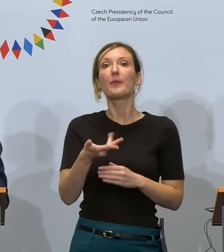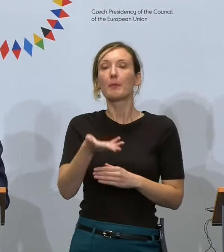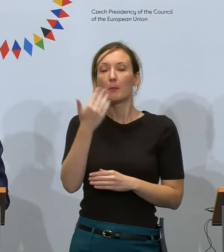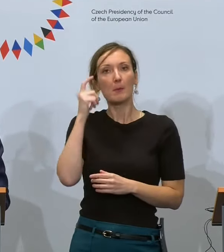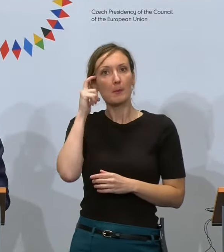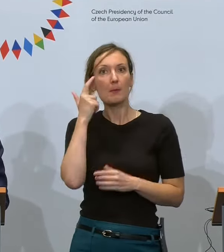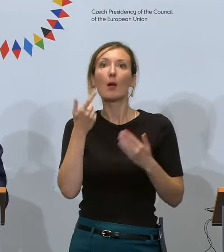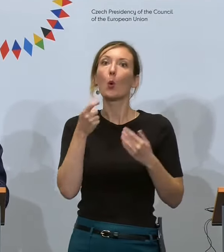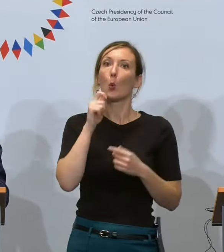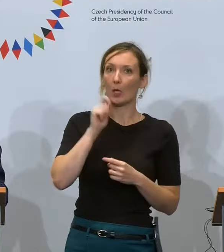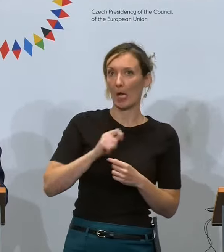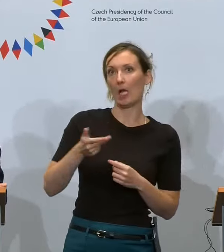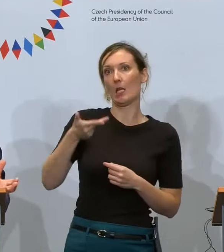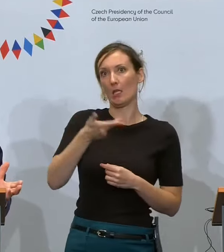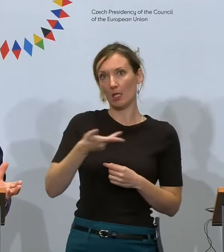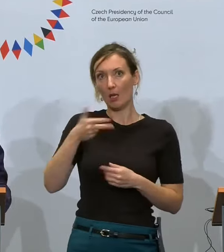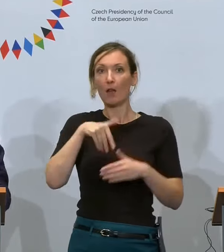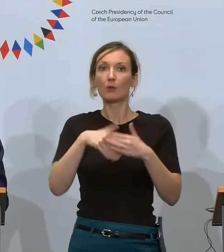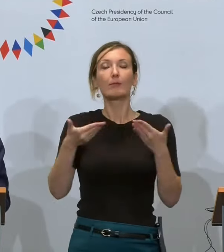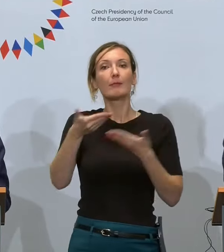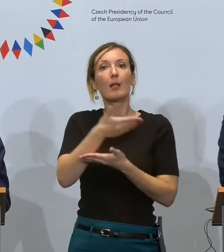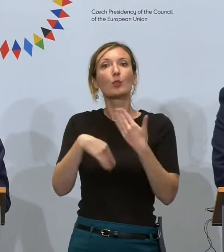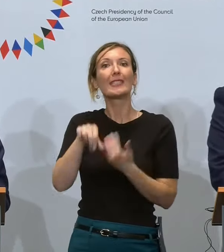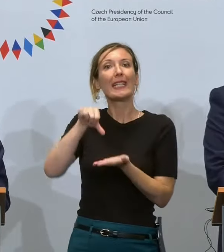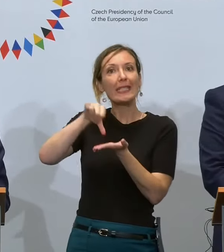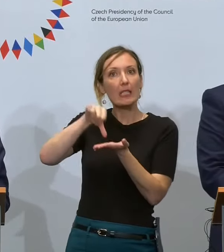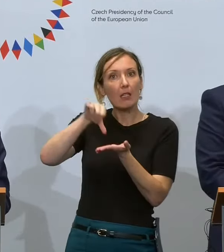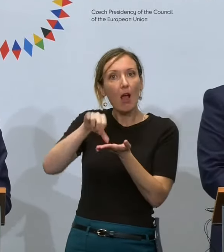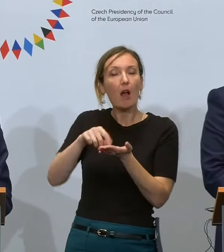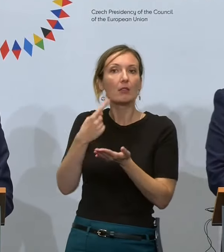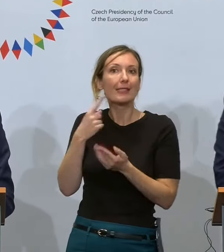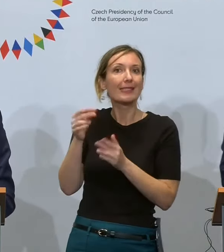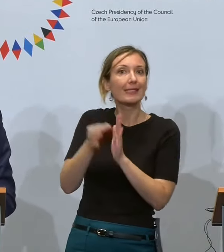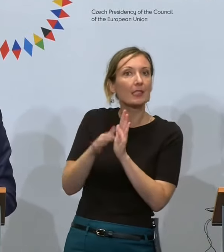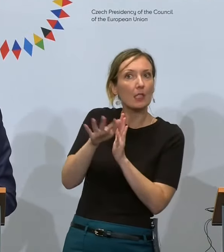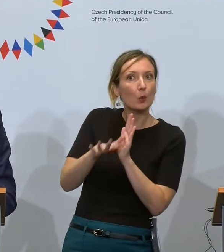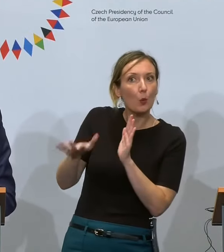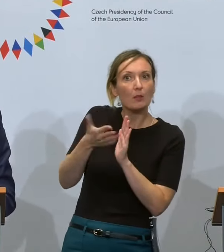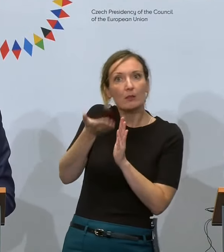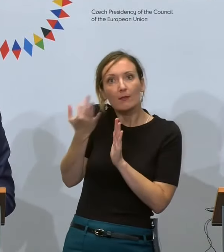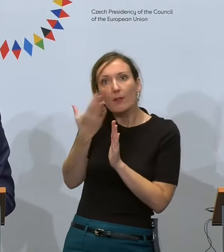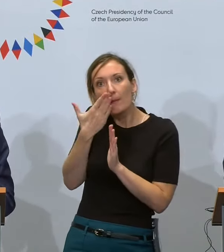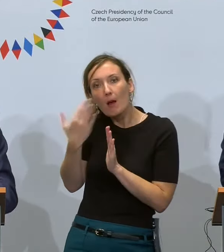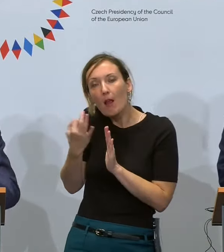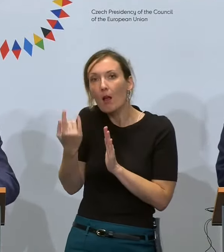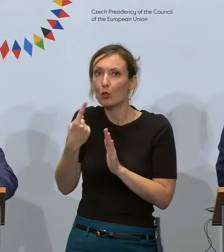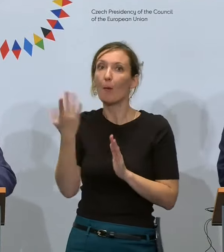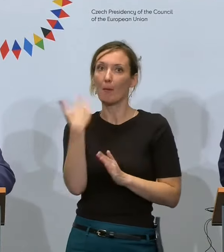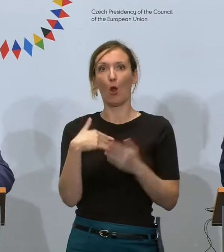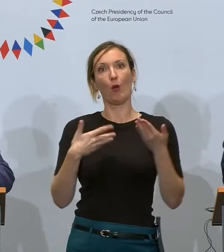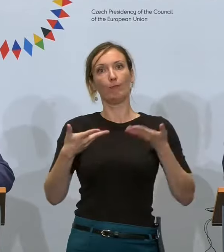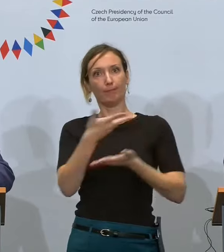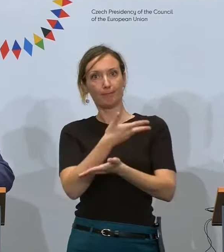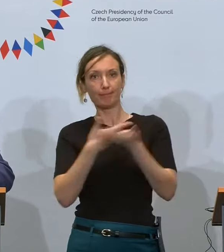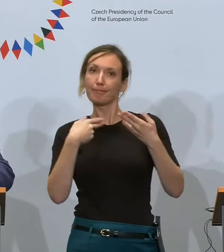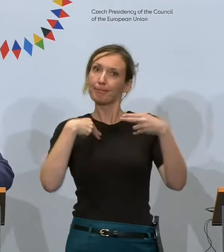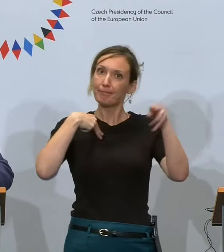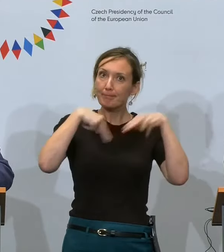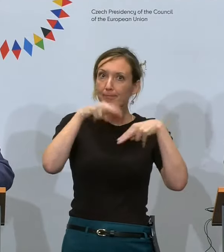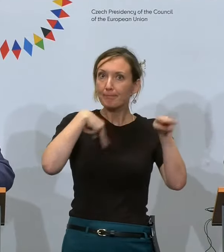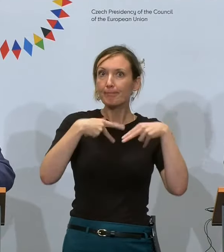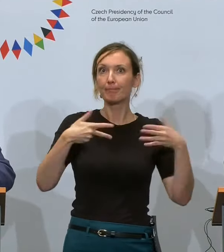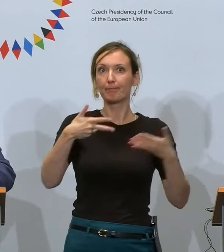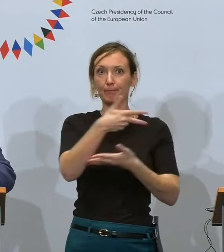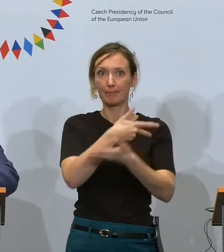situation on the ground. We discussed about the Eastern partnership policy, which remains an important additional tool for all